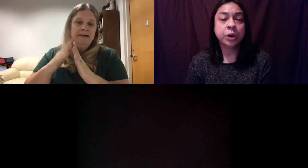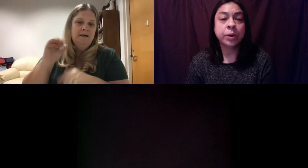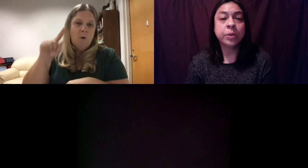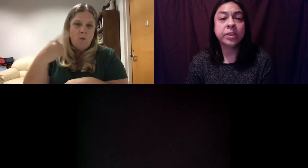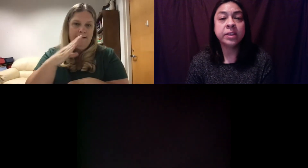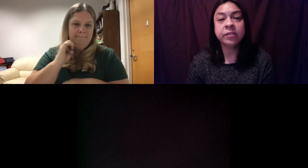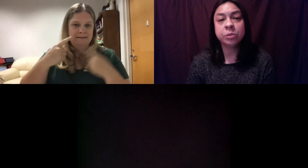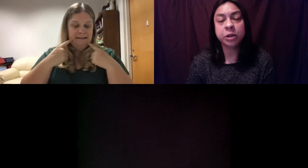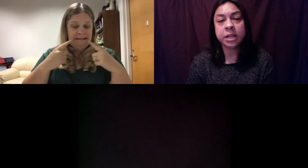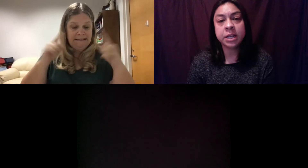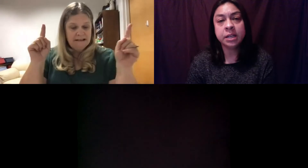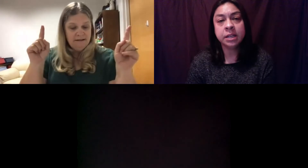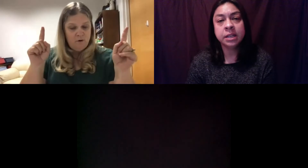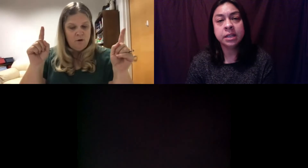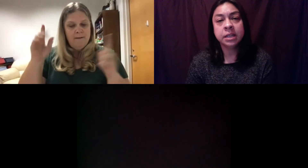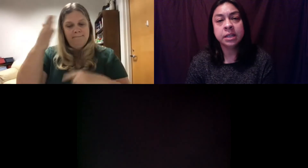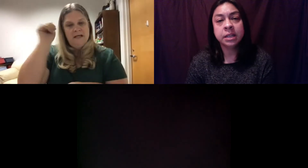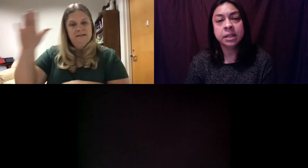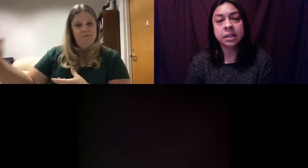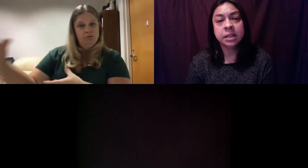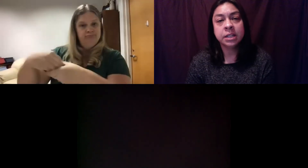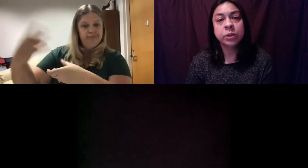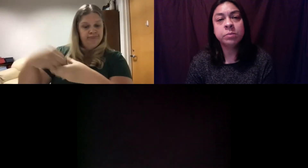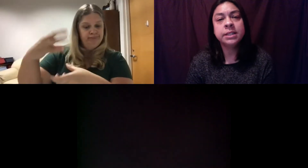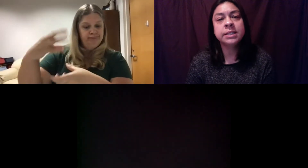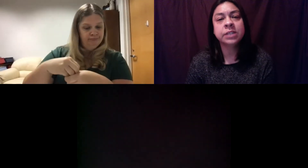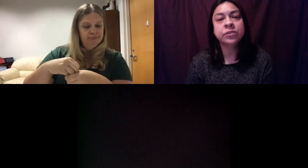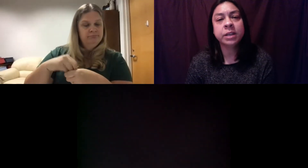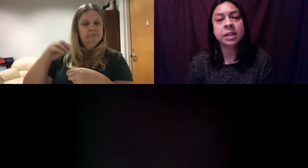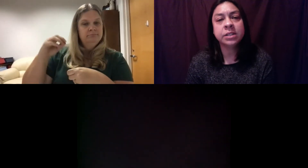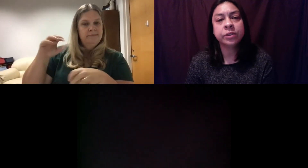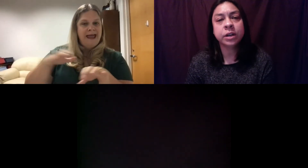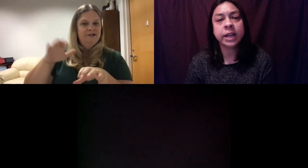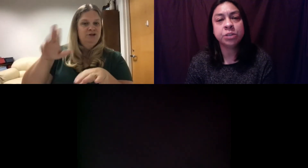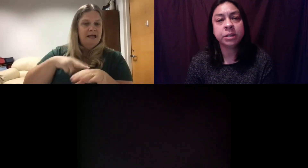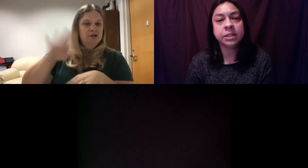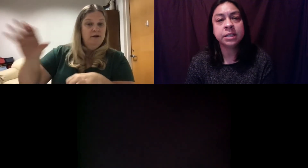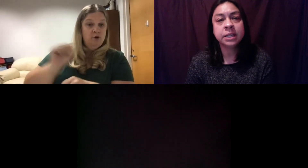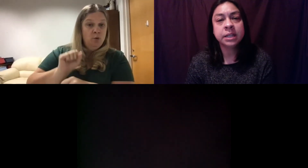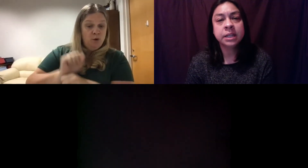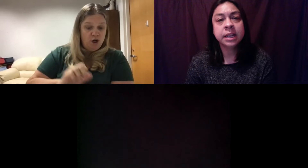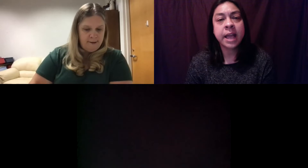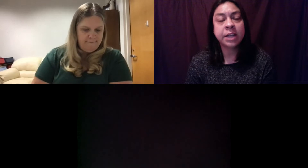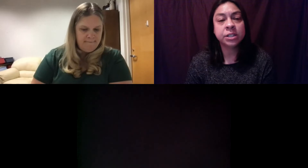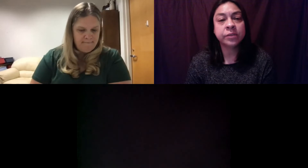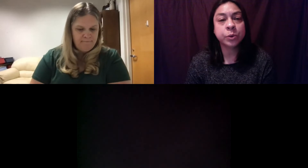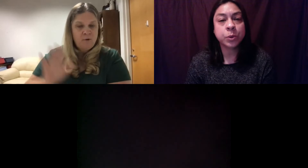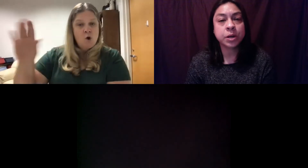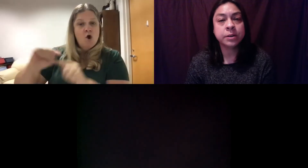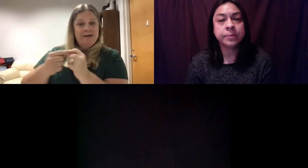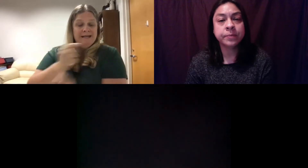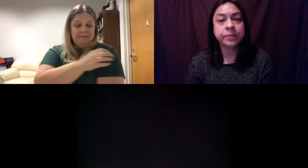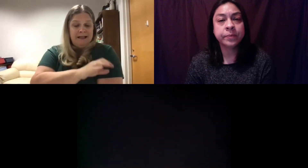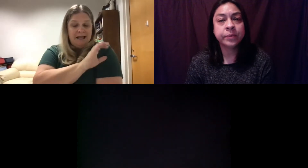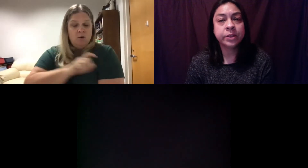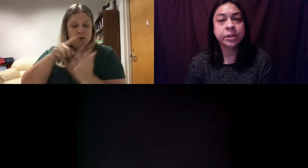Her career within the deaf community has only been successful because of her engagement and actions of her work.